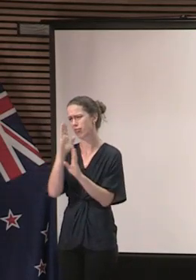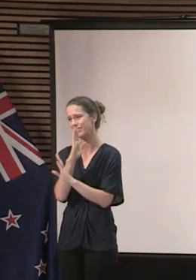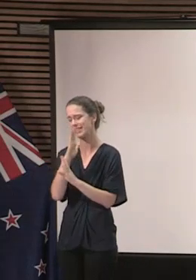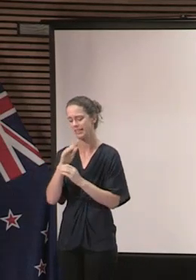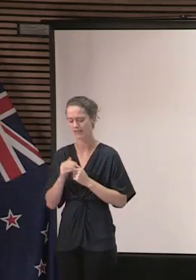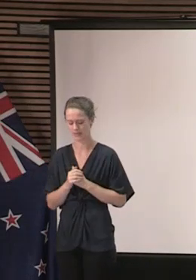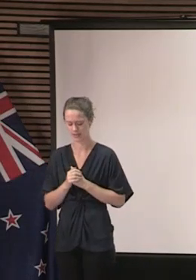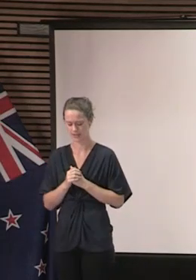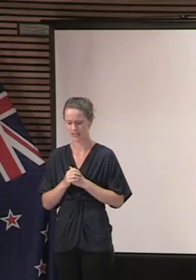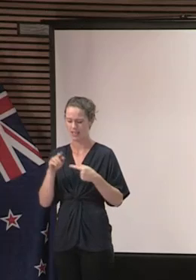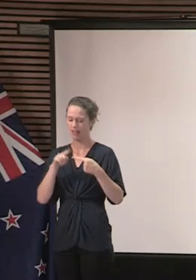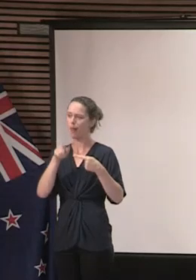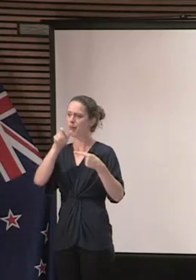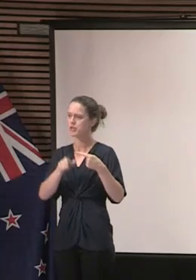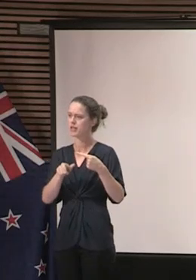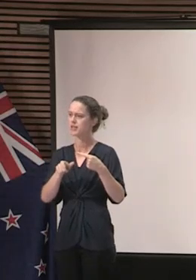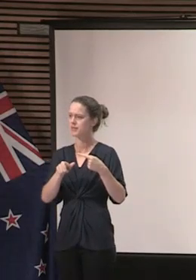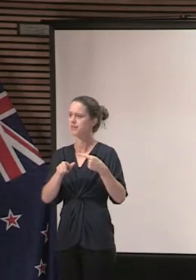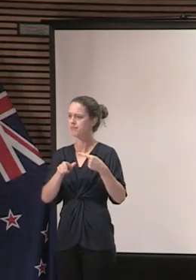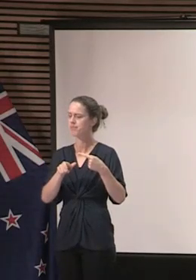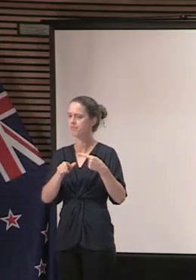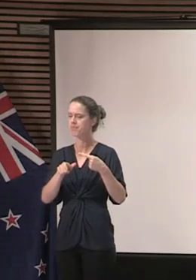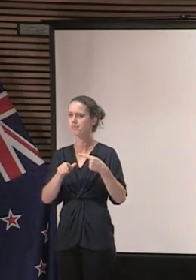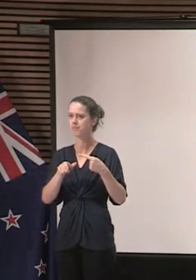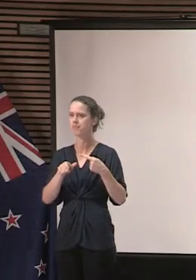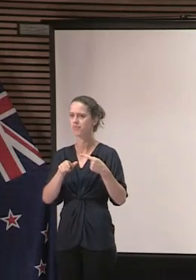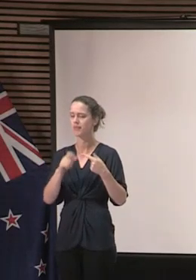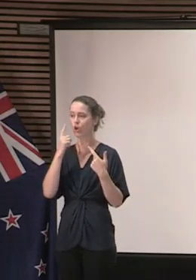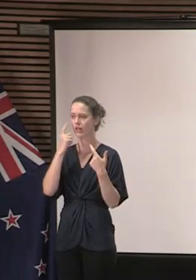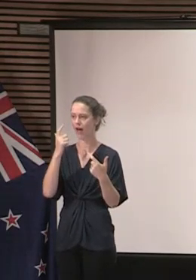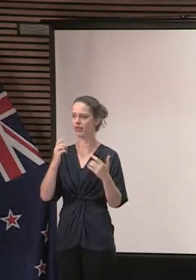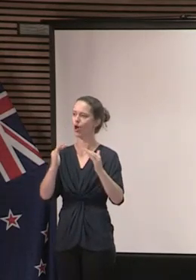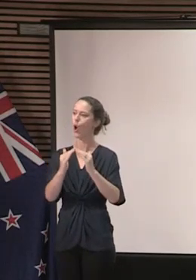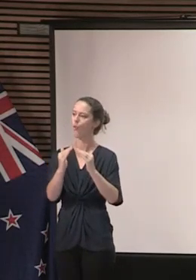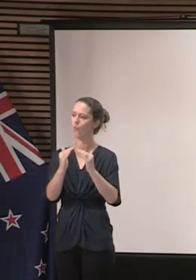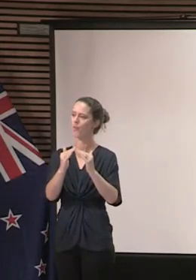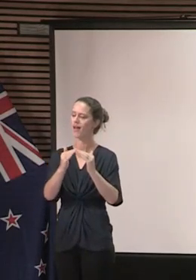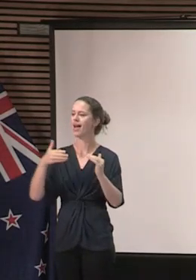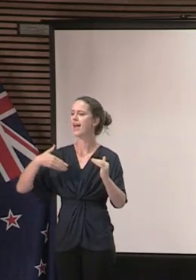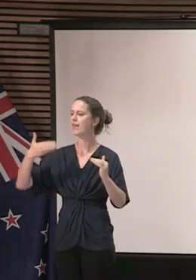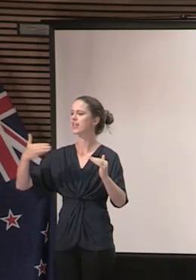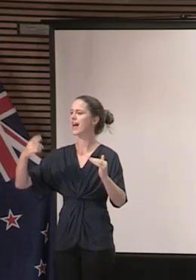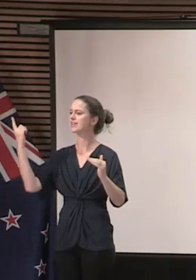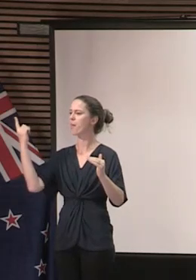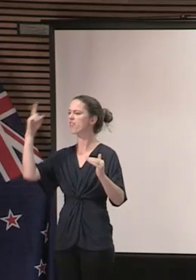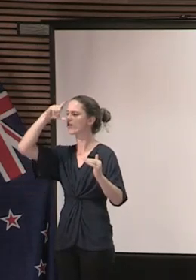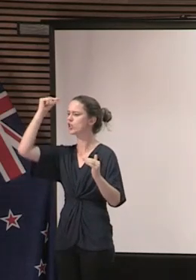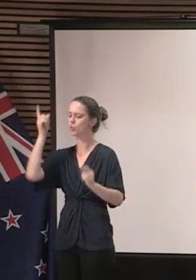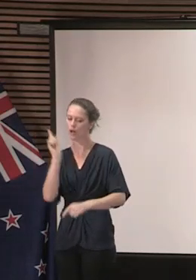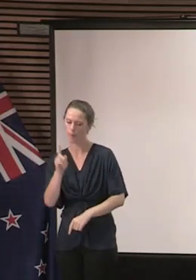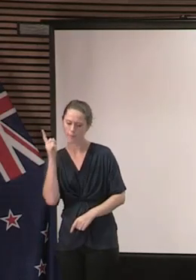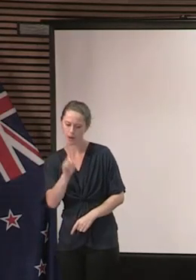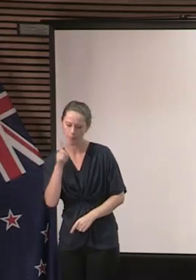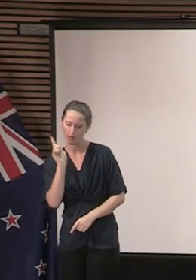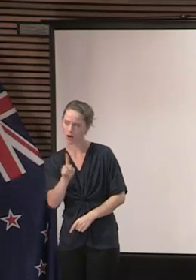So this was someone who's been looked after in the community with daily check-ins. They were at home with